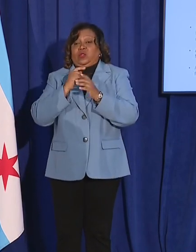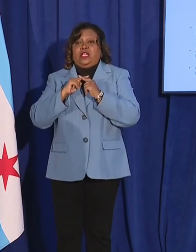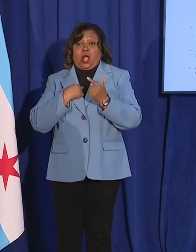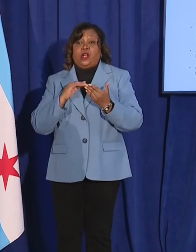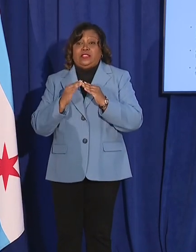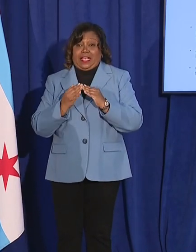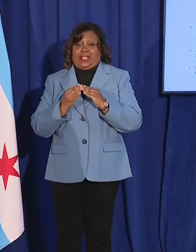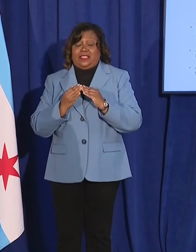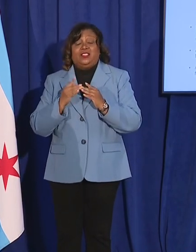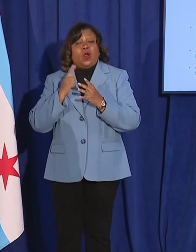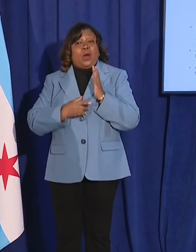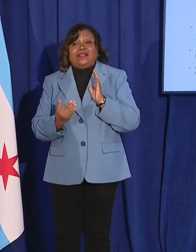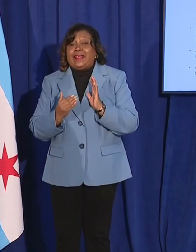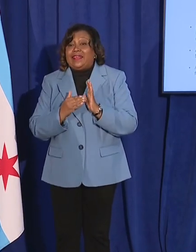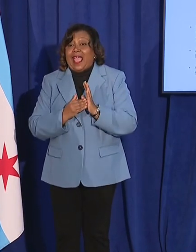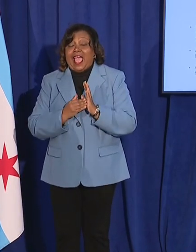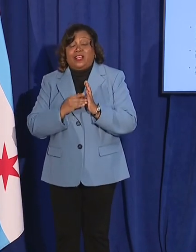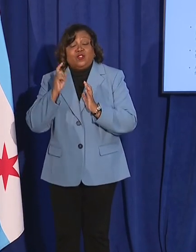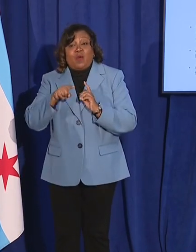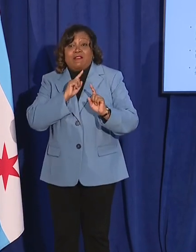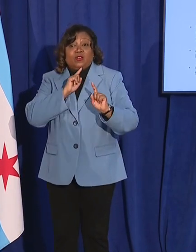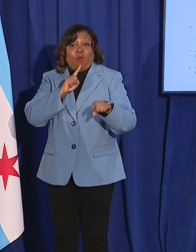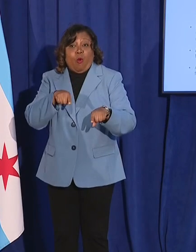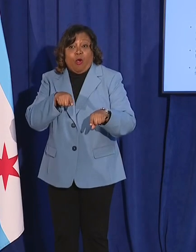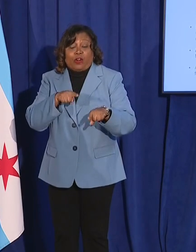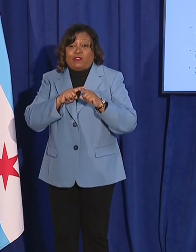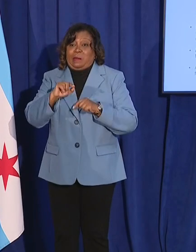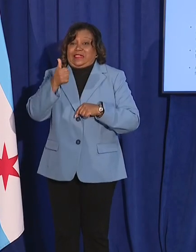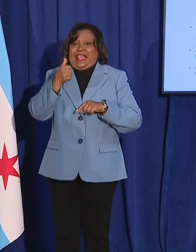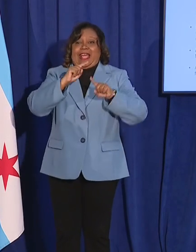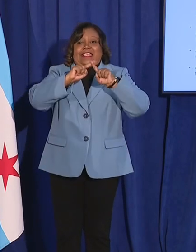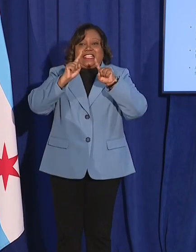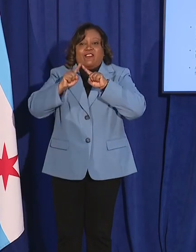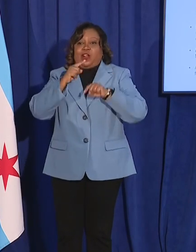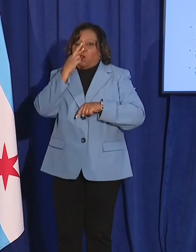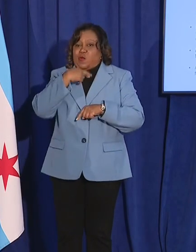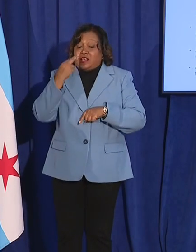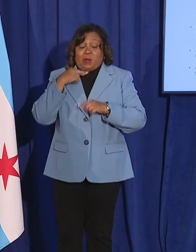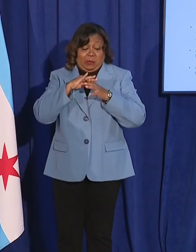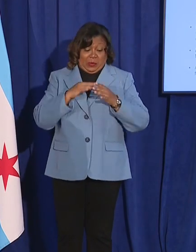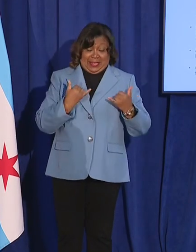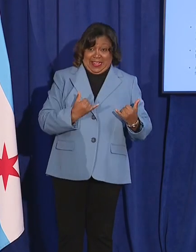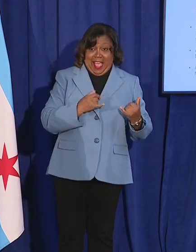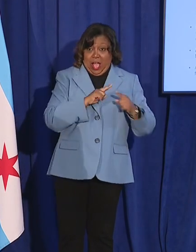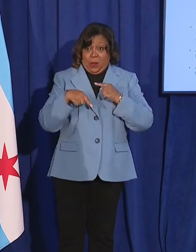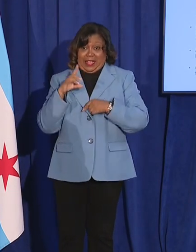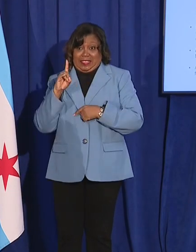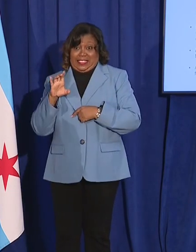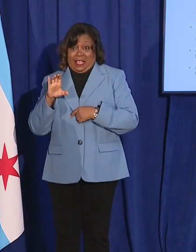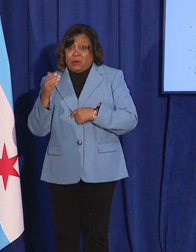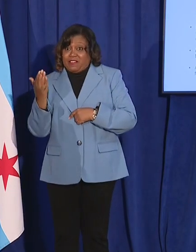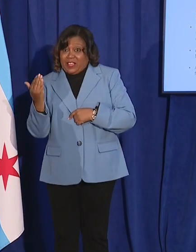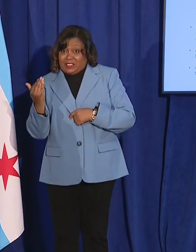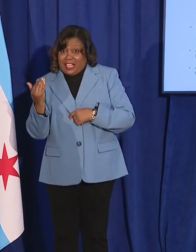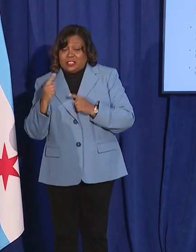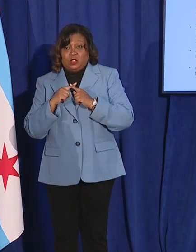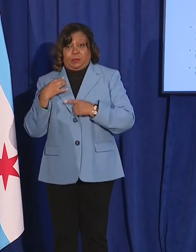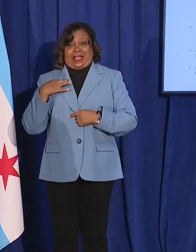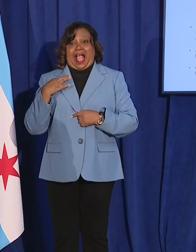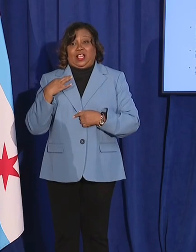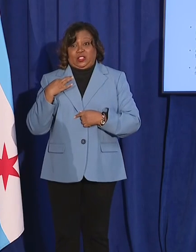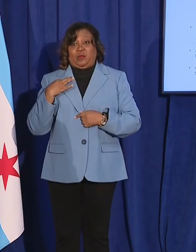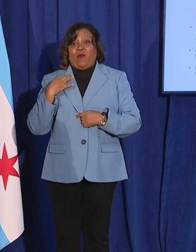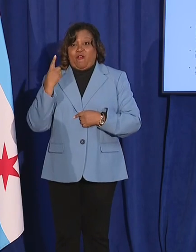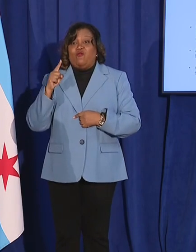our city. So once again, you've got to order from 10 different restaurants between now and December 15th to be